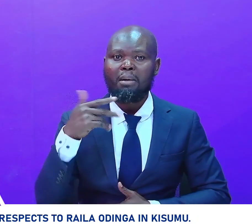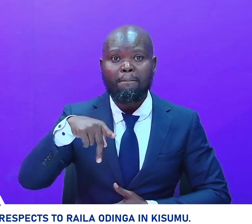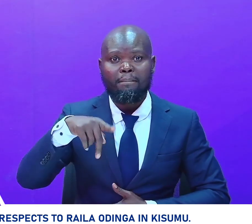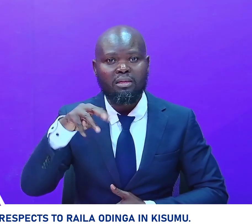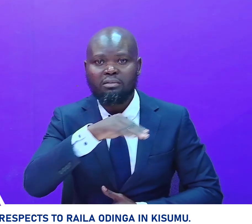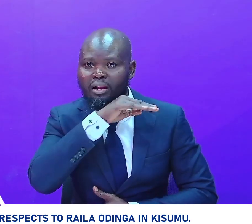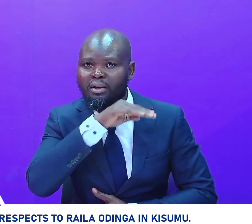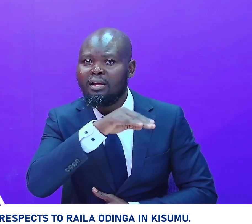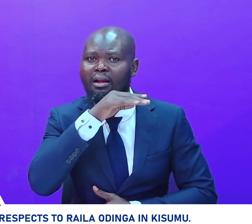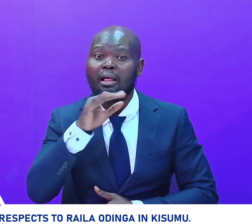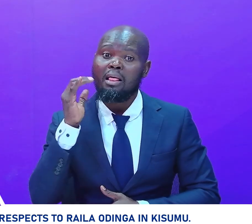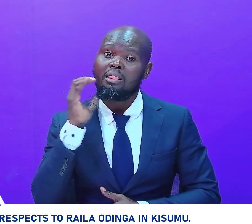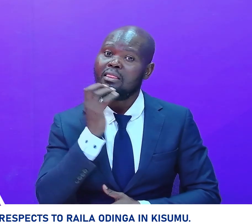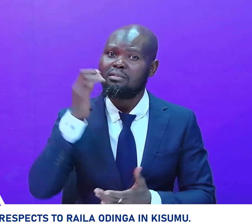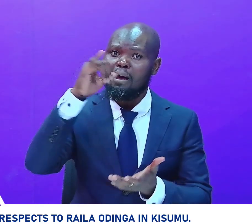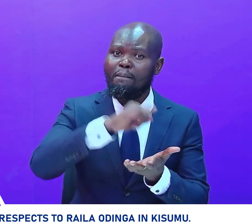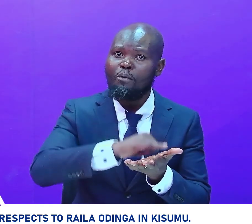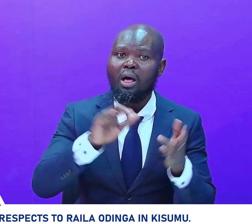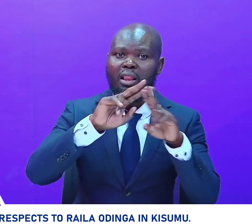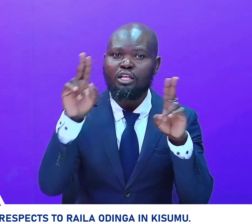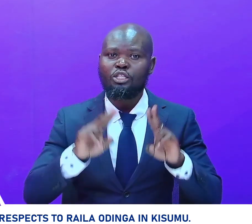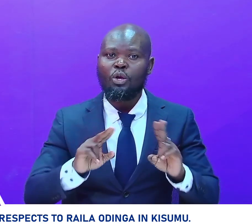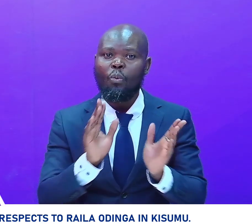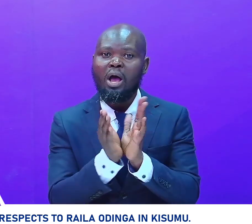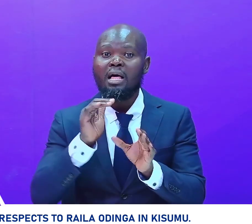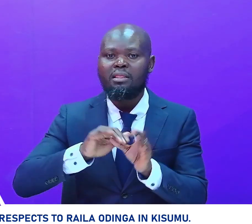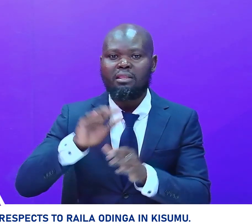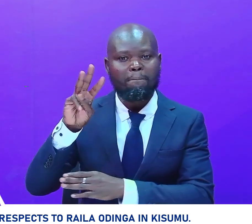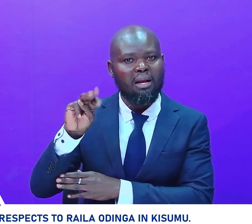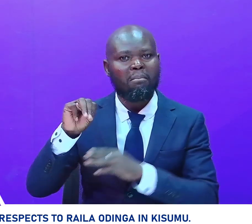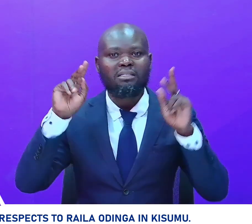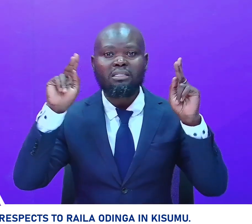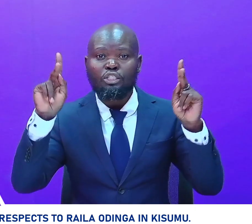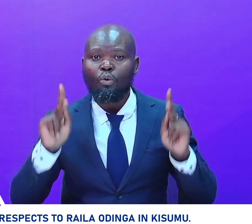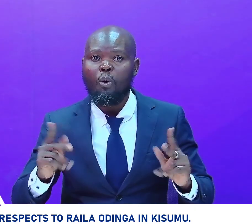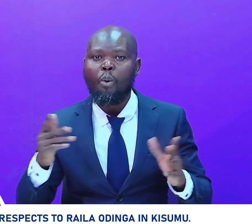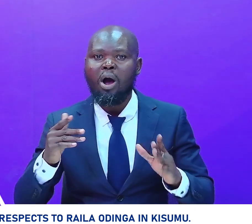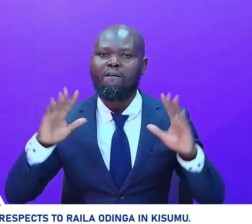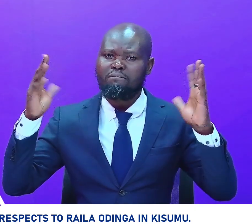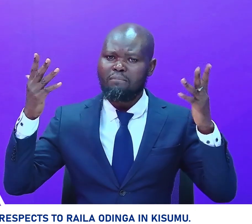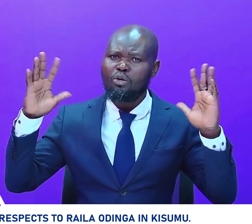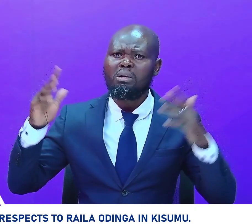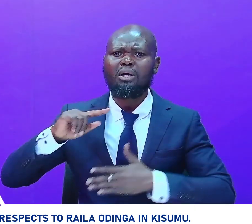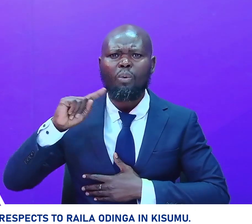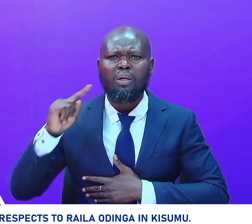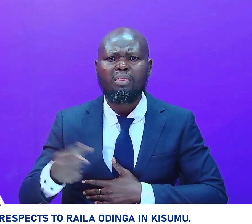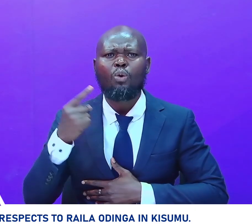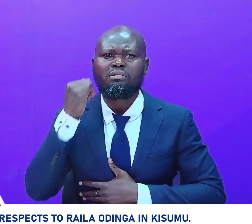Odinga at the Jomo Kenyatta International Airport in Mamboleo, Kisumu. The ceremony drew thousands of mourners from